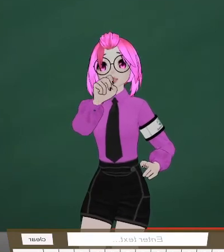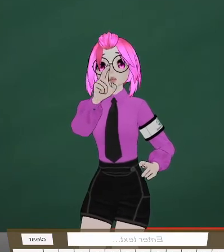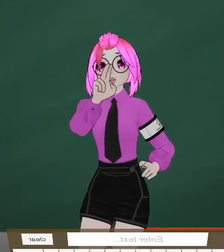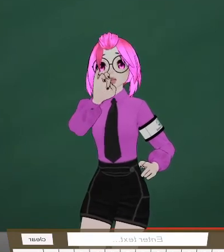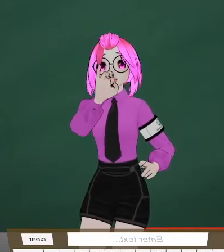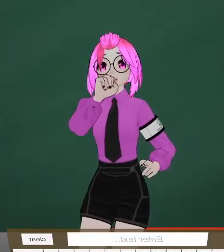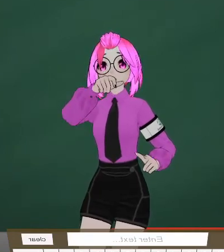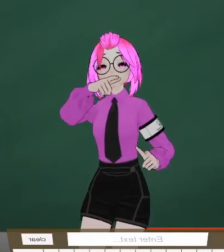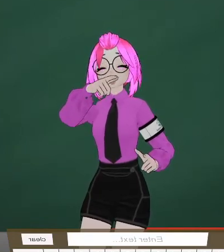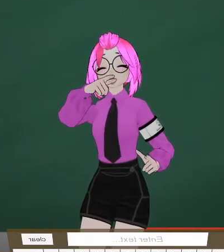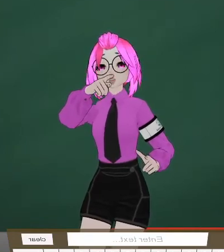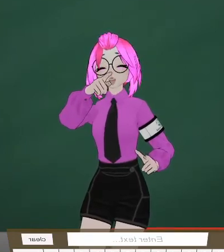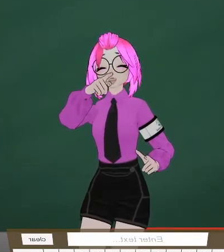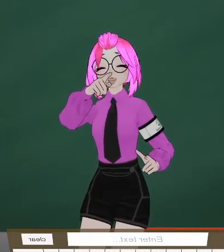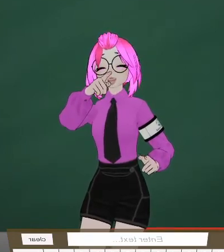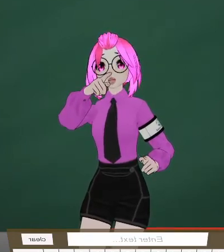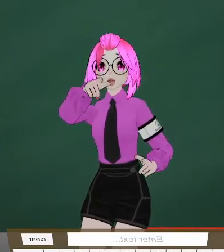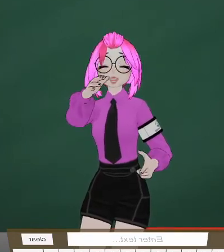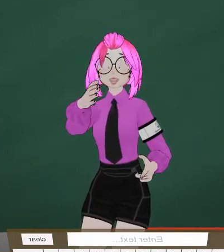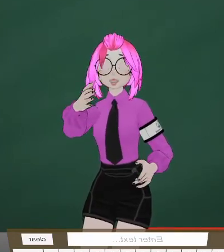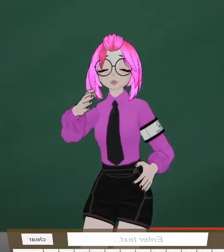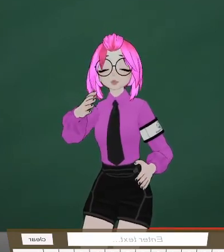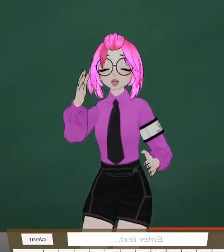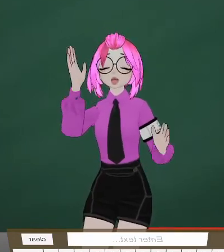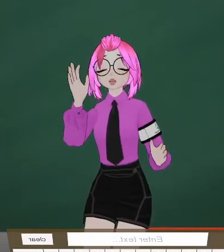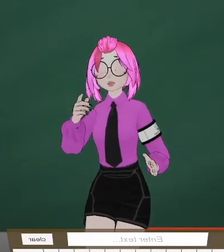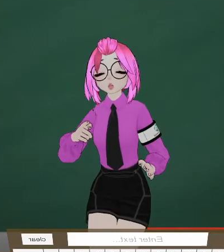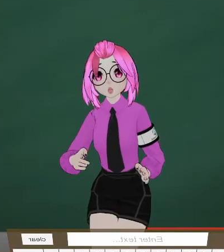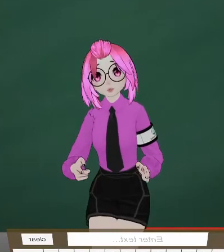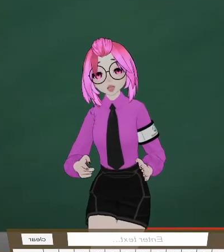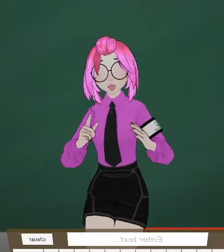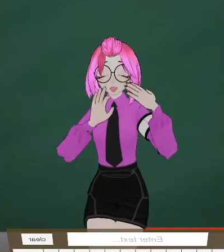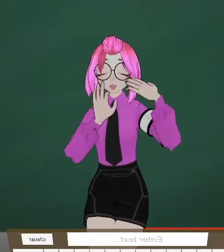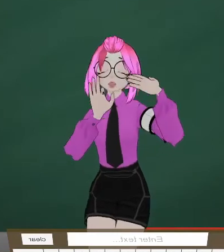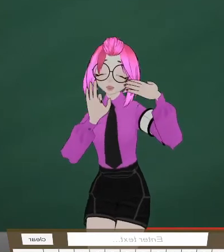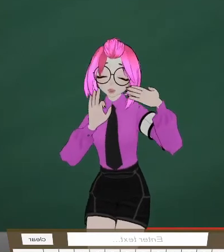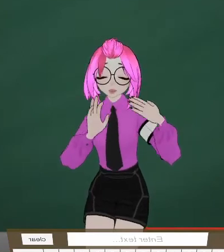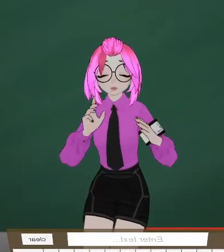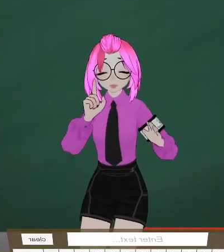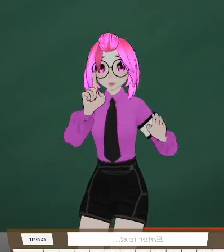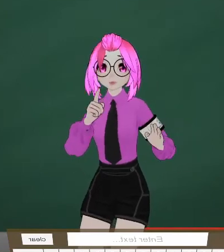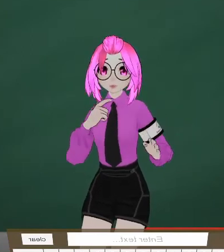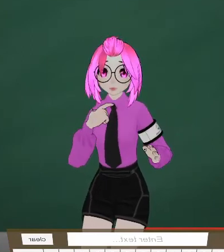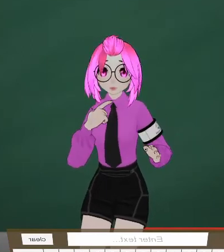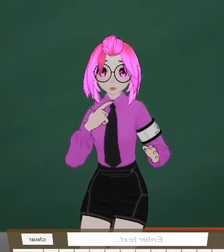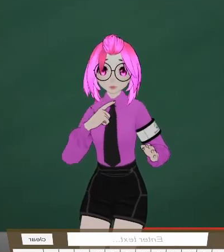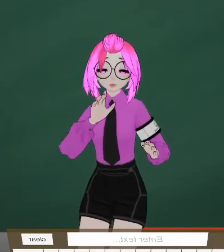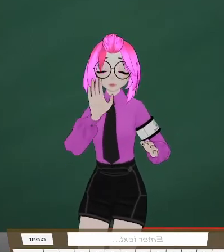no okay well then orion uh you orion okay um so i asked in the asl